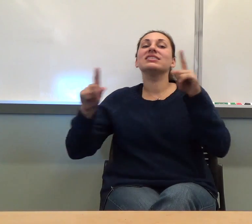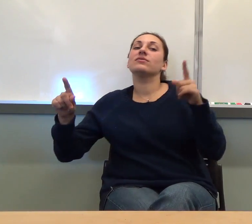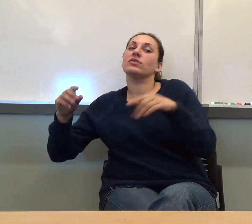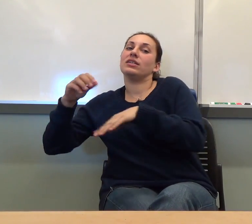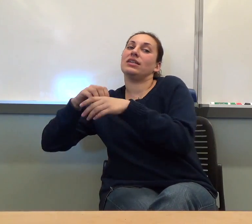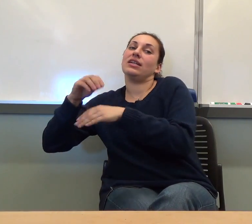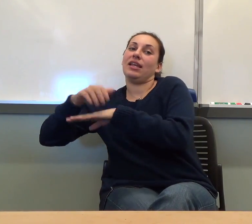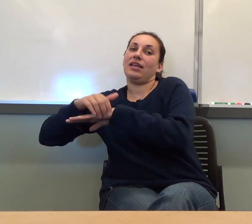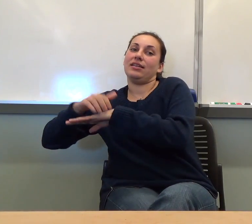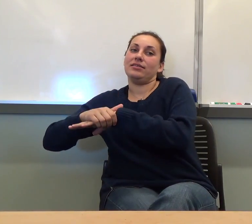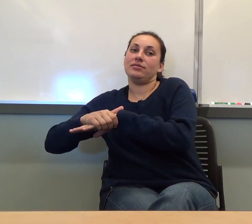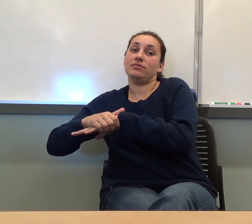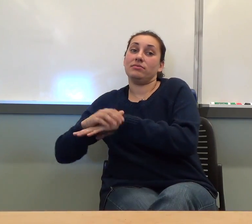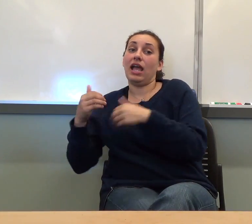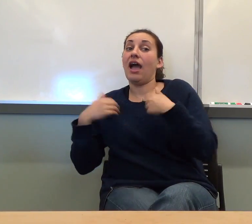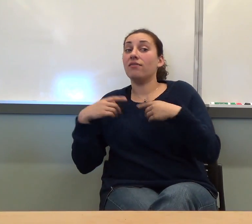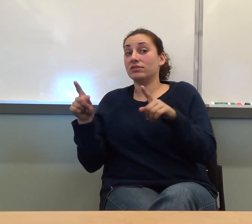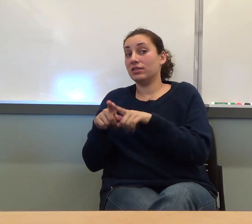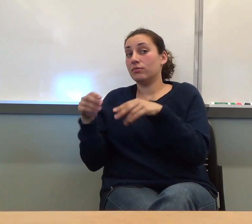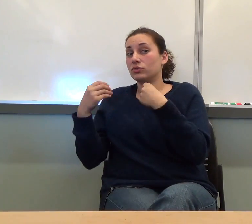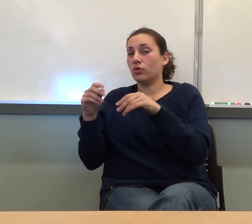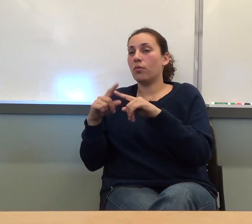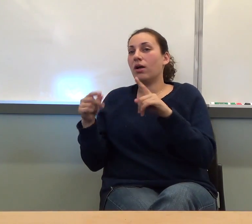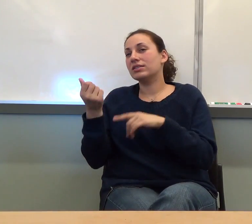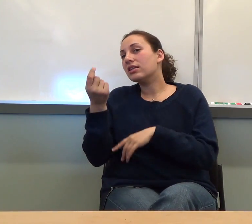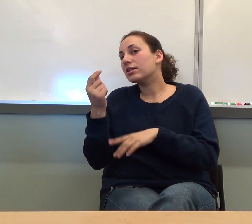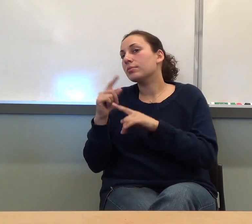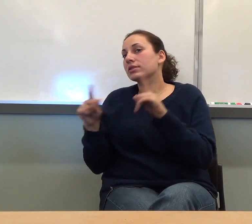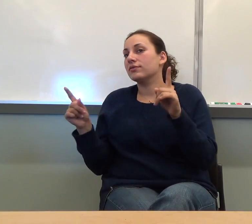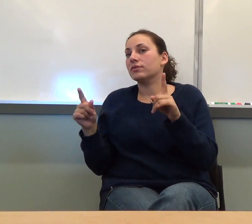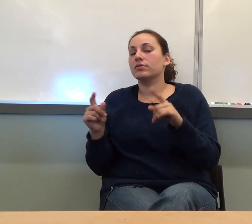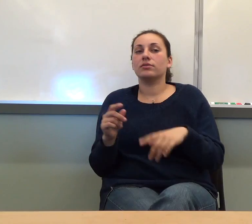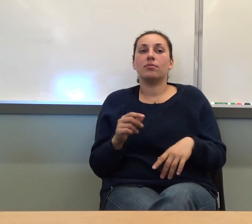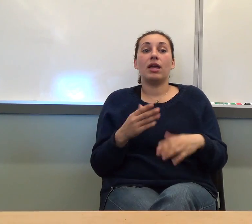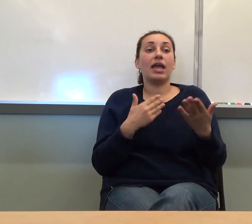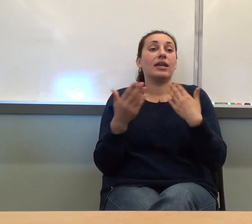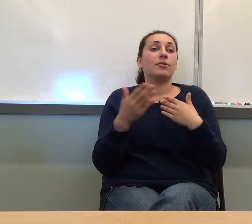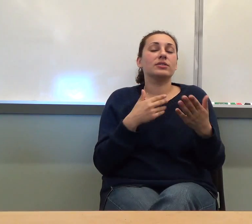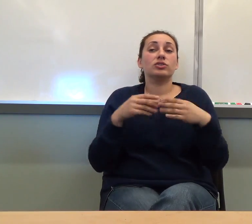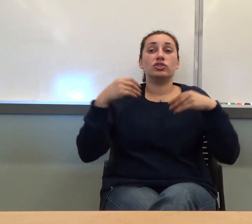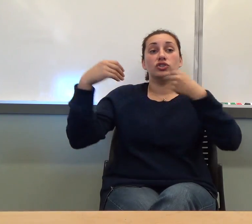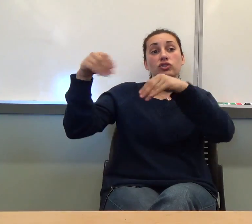there. All right, this is called comparison shopping.